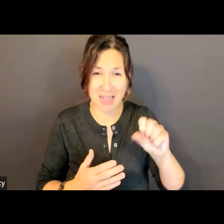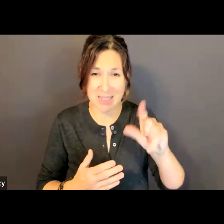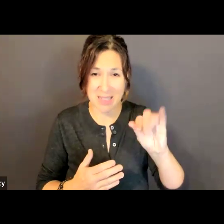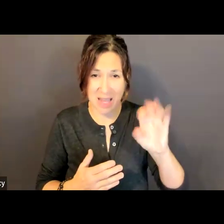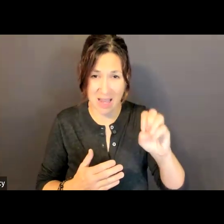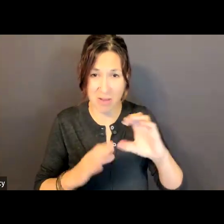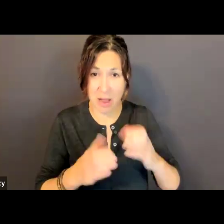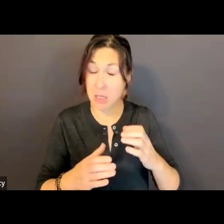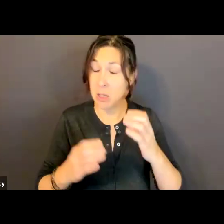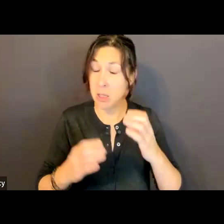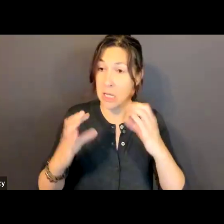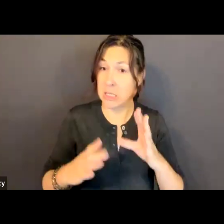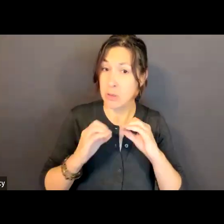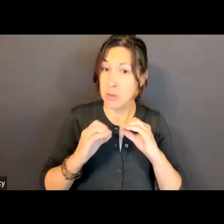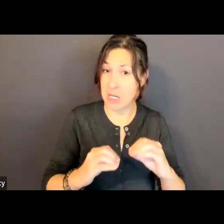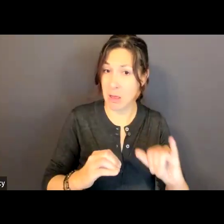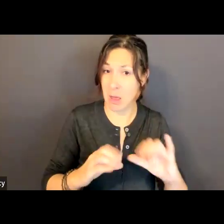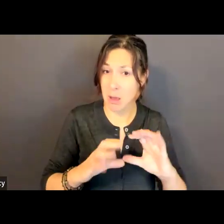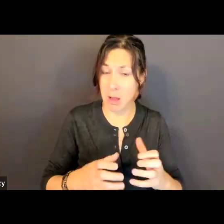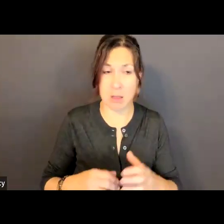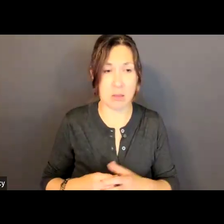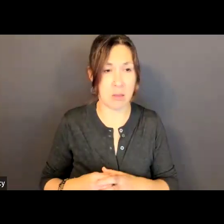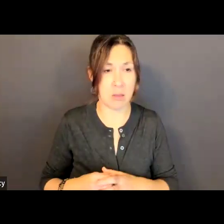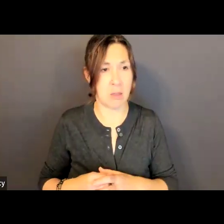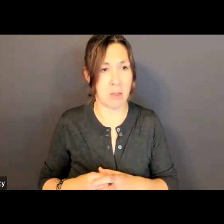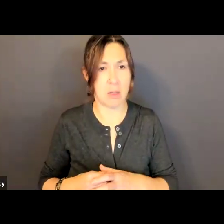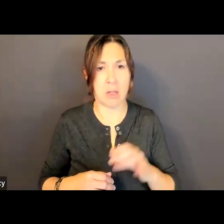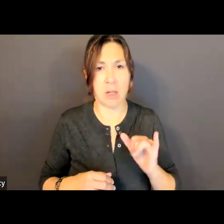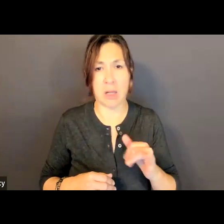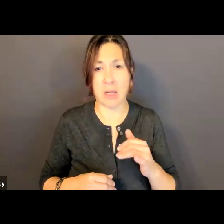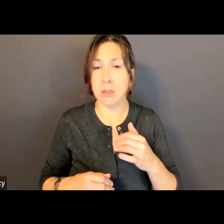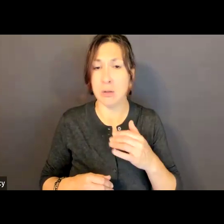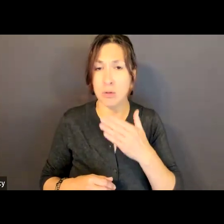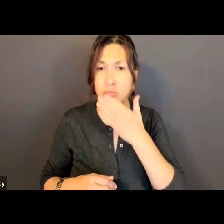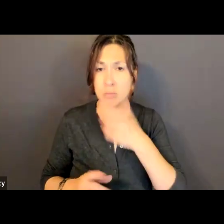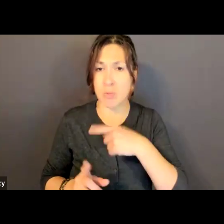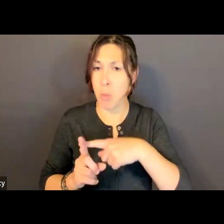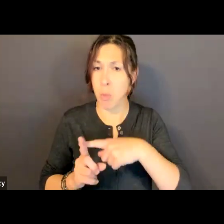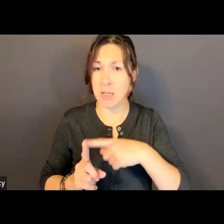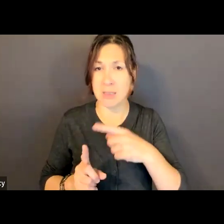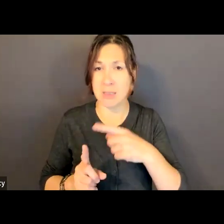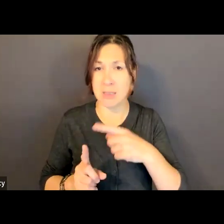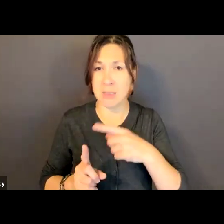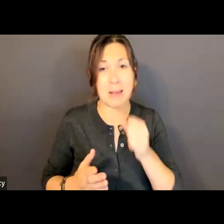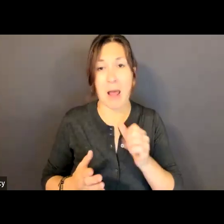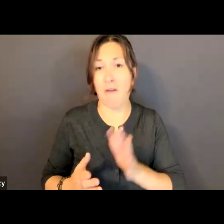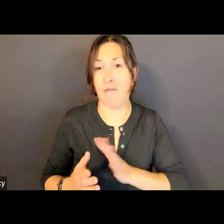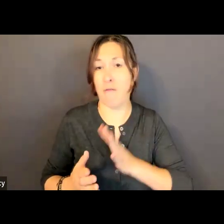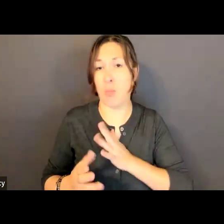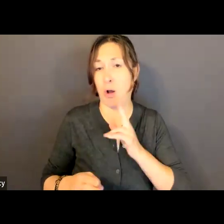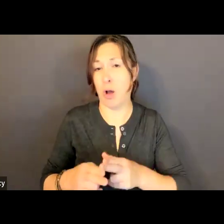teaching the class, it's very advantageous, even if it's not formally a bilingual class, that the